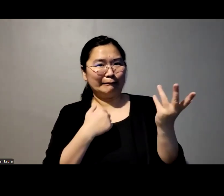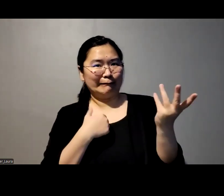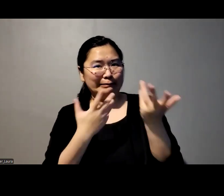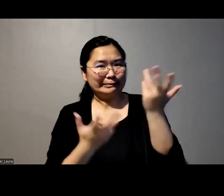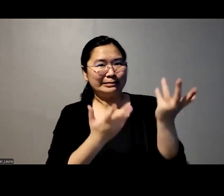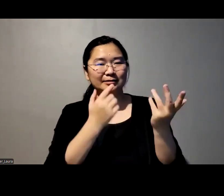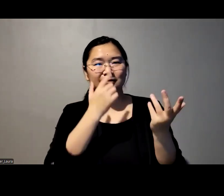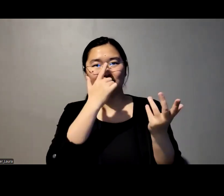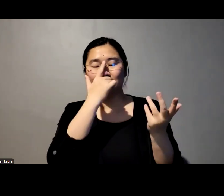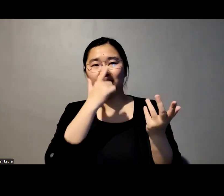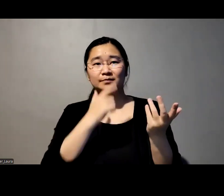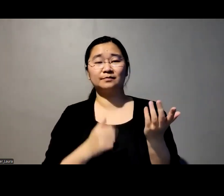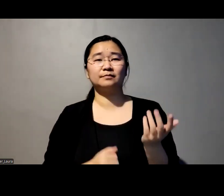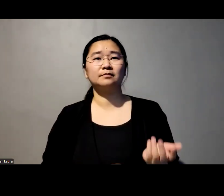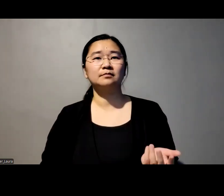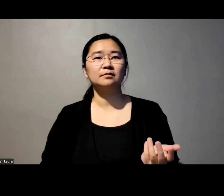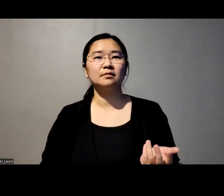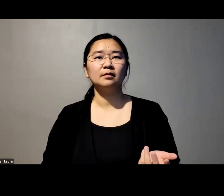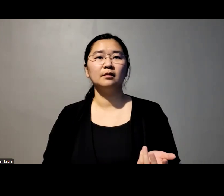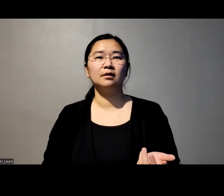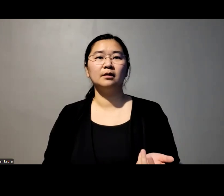I'm going to